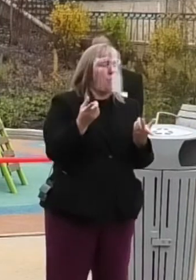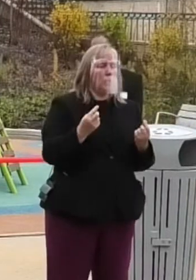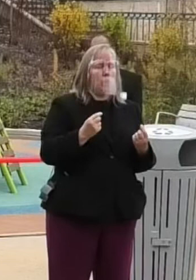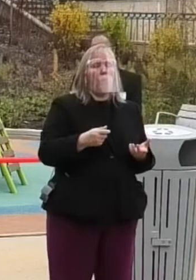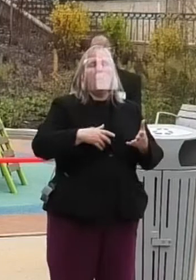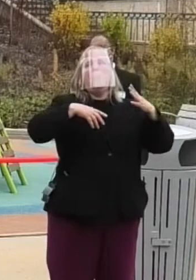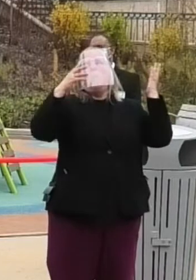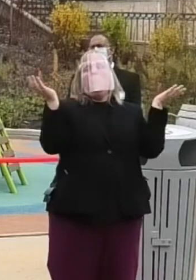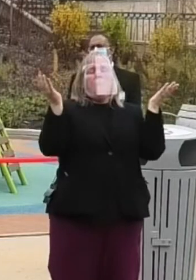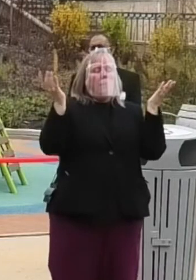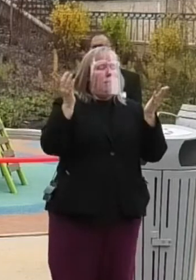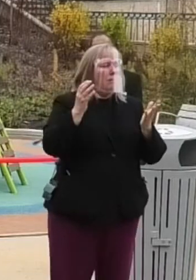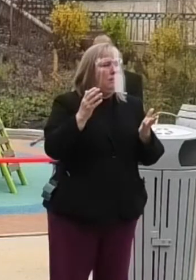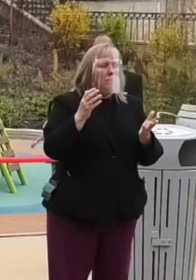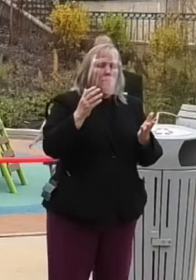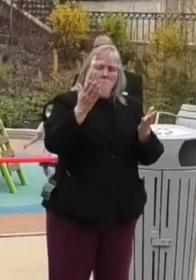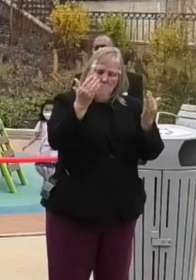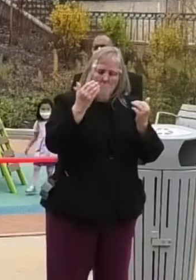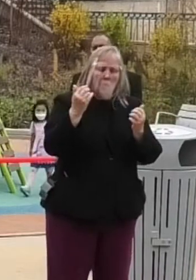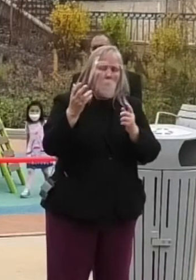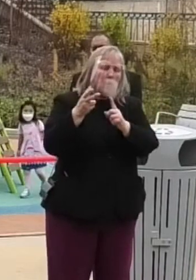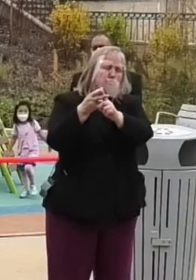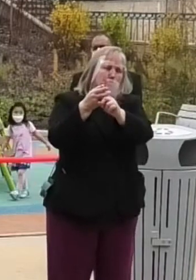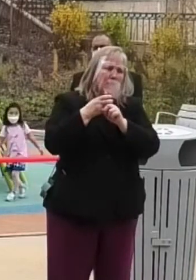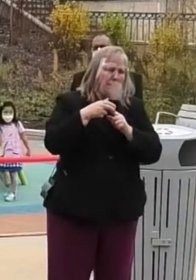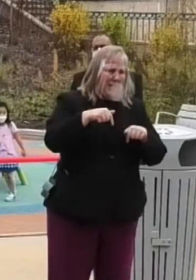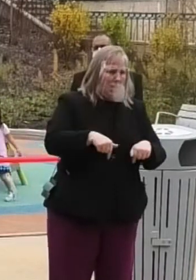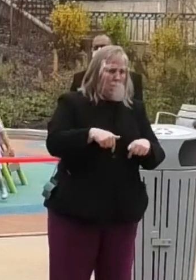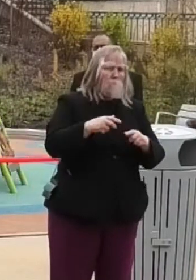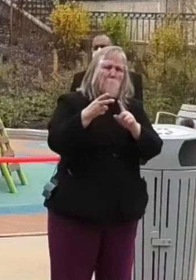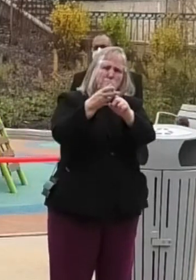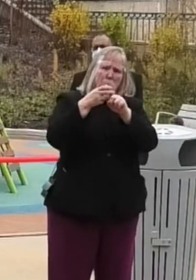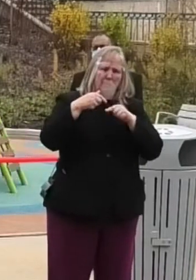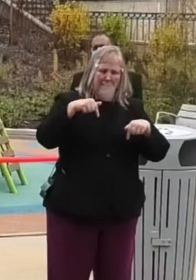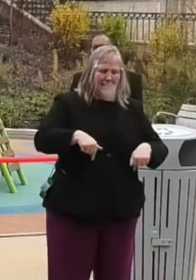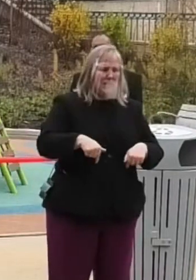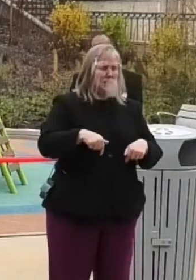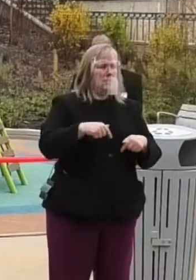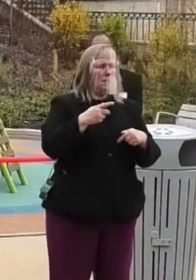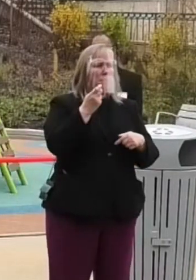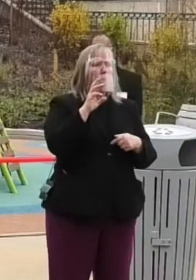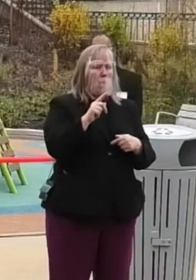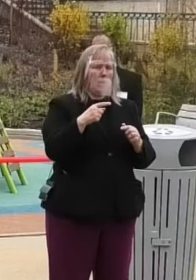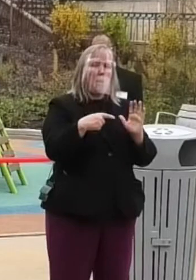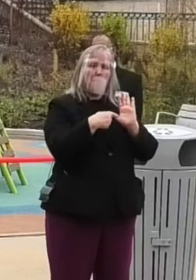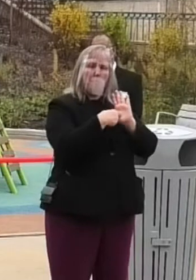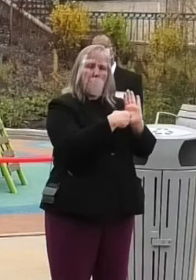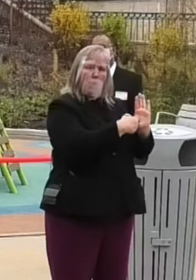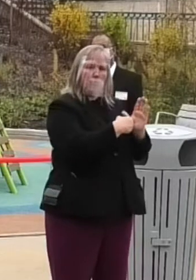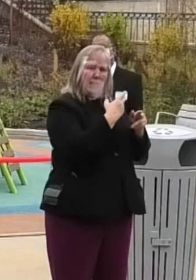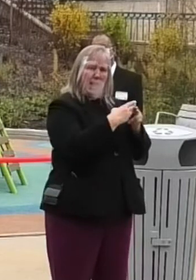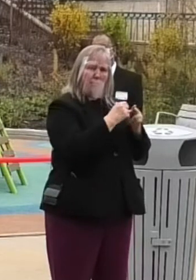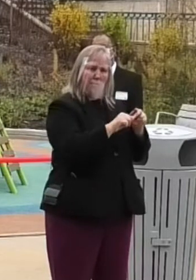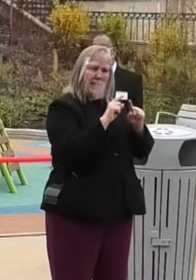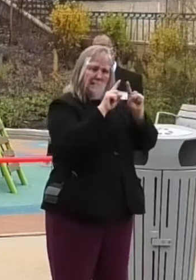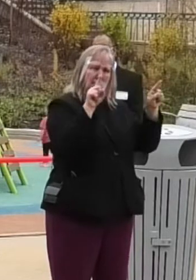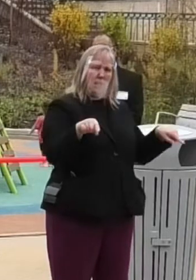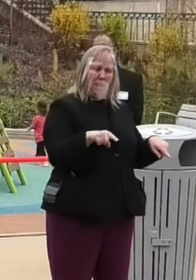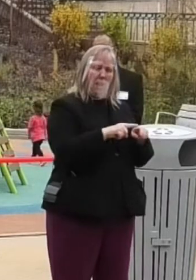up, bring them here. Bring them to this park. Point to the name on that sign and